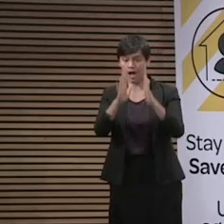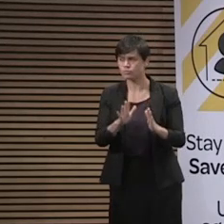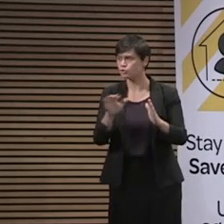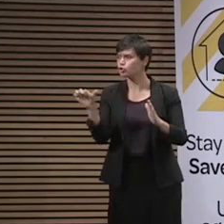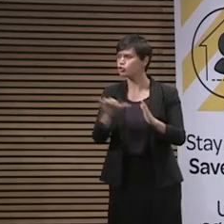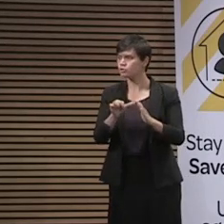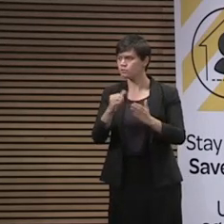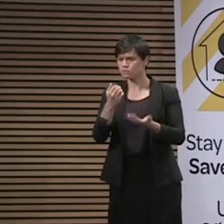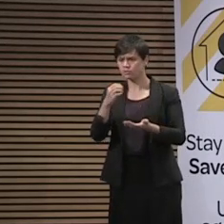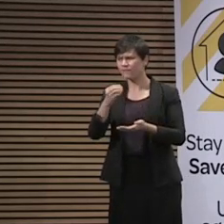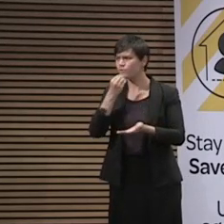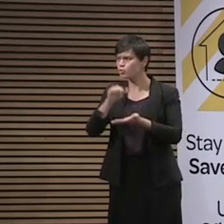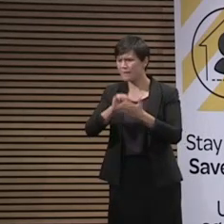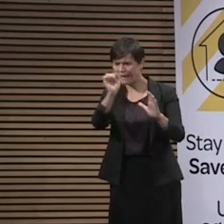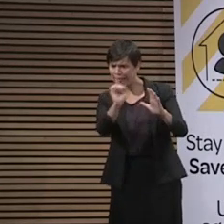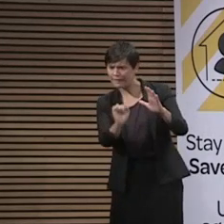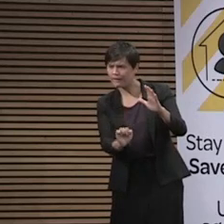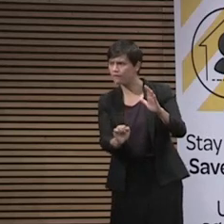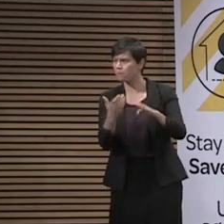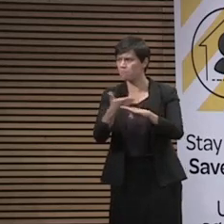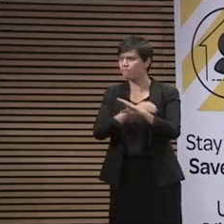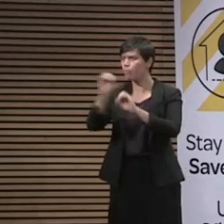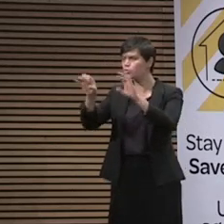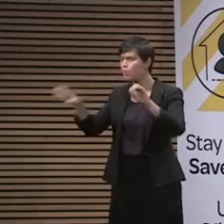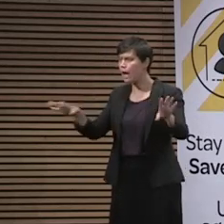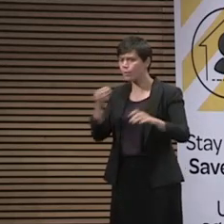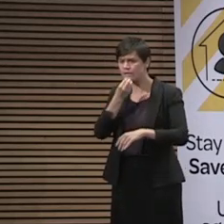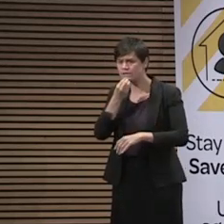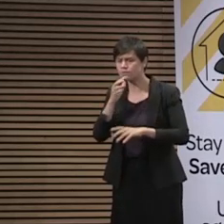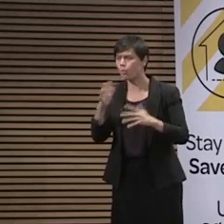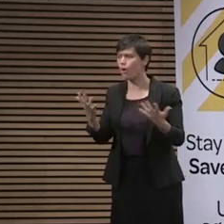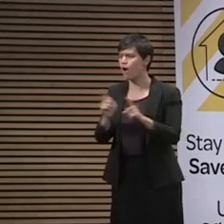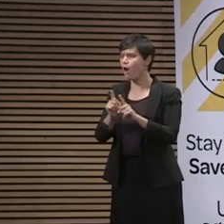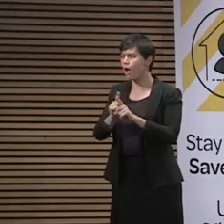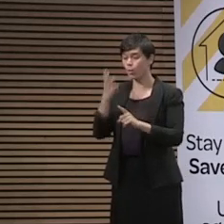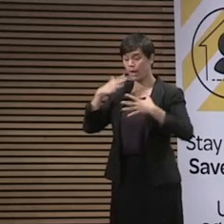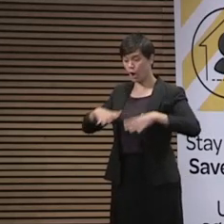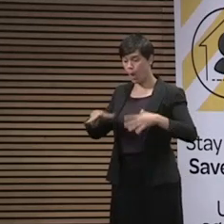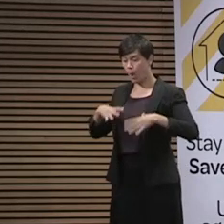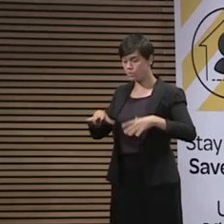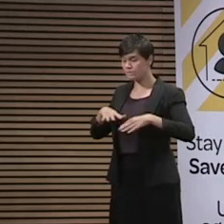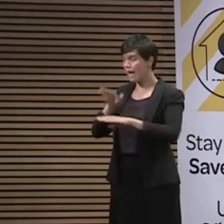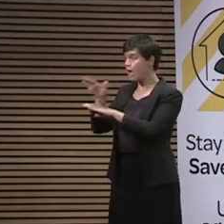also, are there any issues with clothing, outside at work, for example, and bringing them into the household?